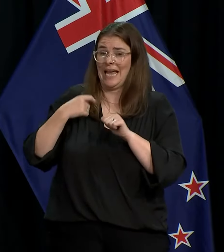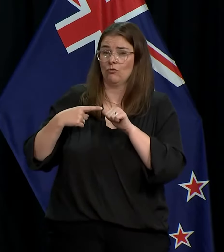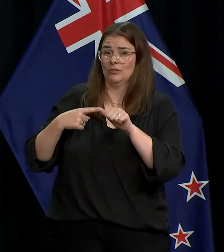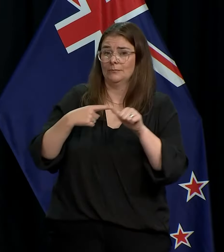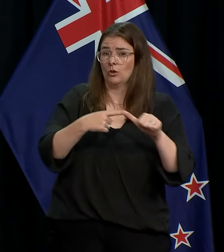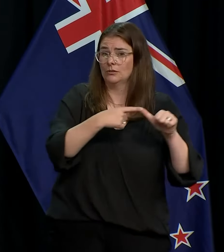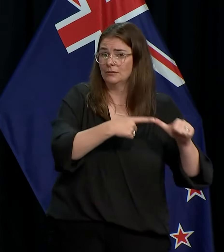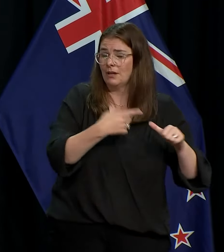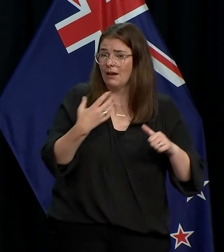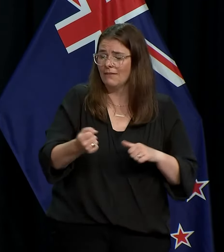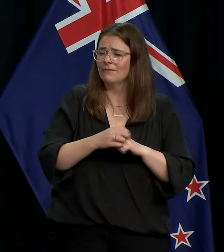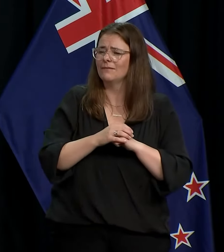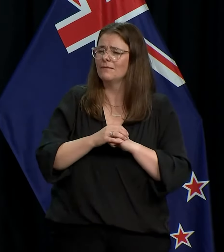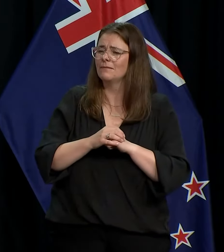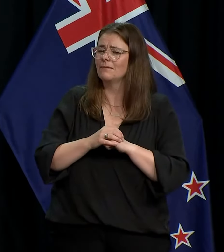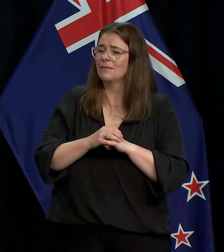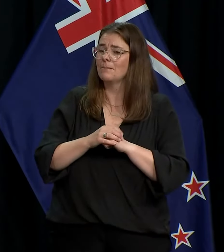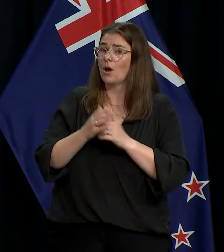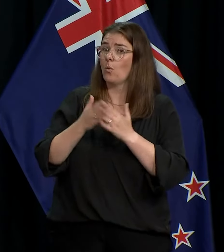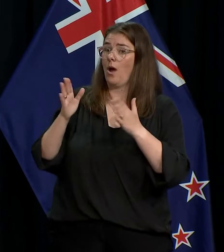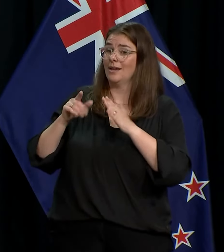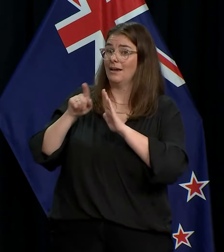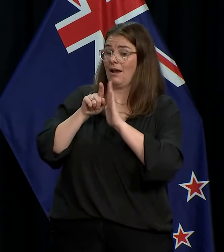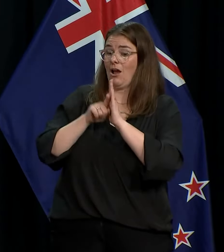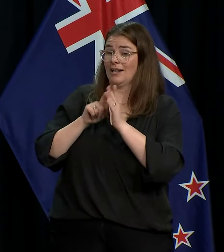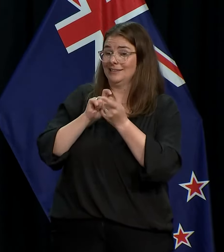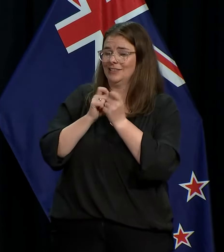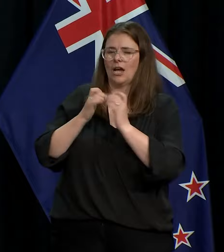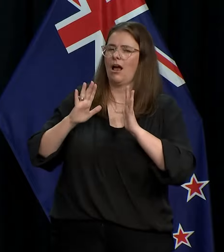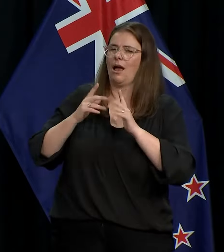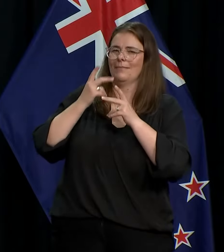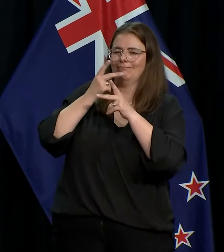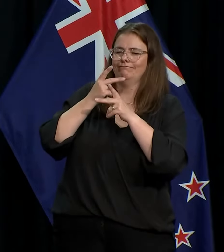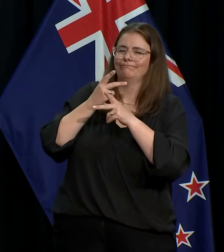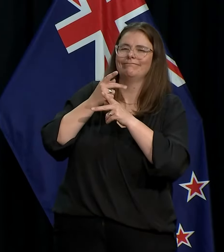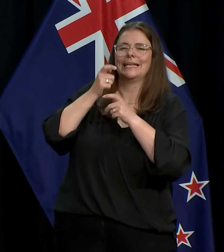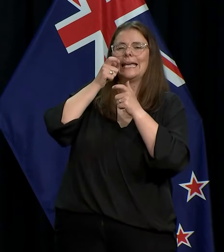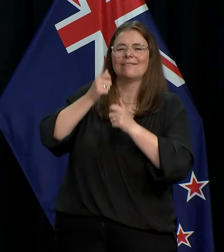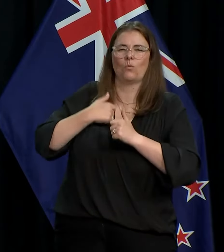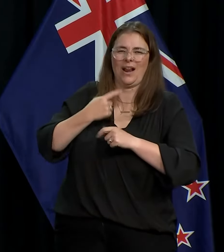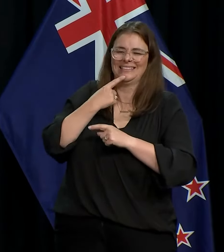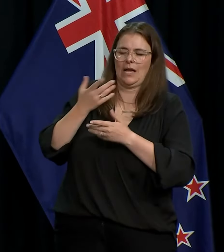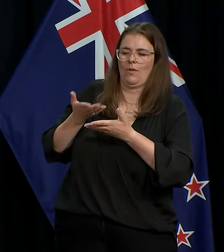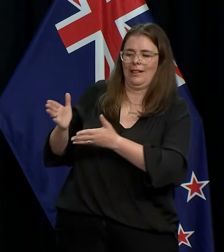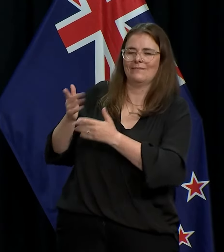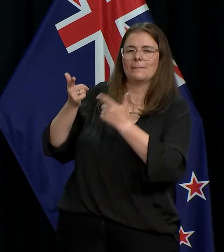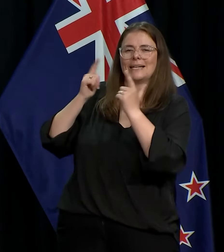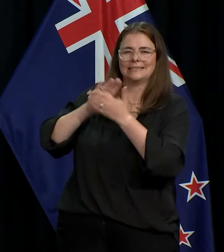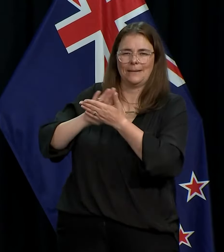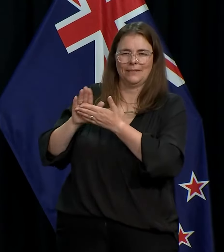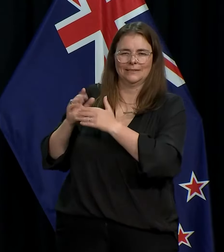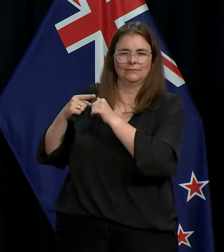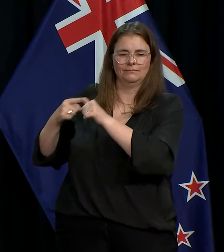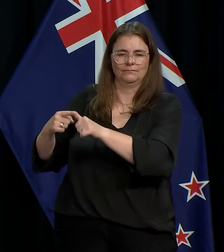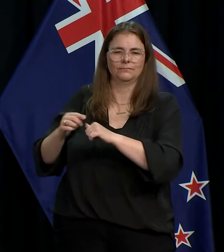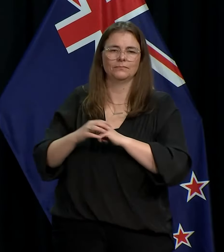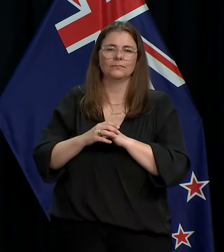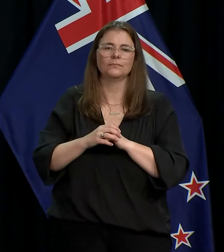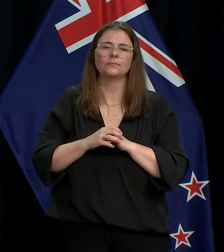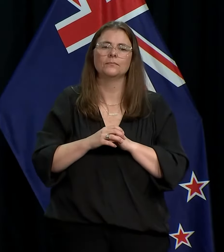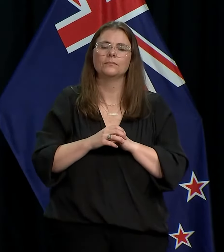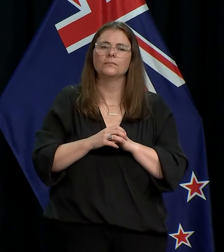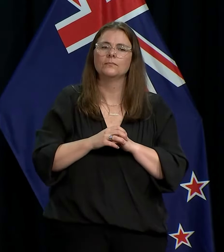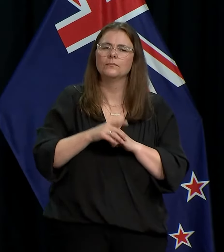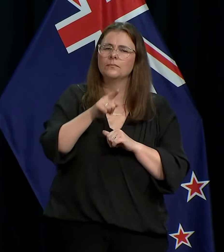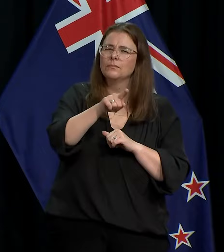response. But when it comes to wider guidance, very, very careful about what I say, so I'll just leave that to Minister Hipkins. Back to your answer on